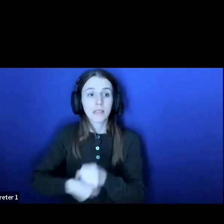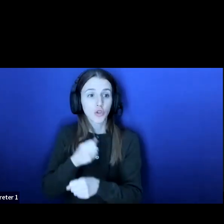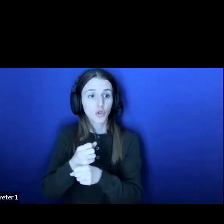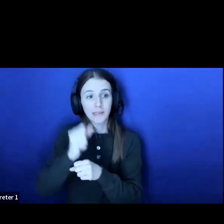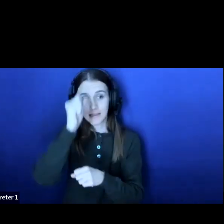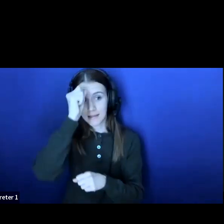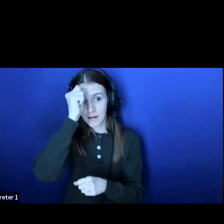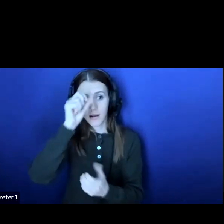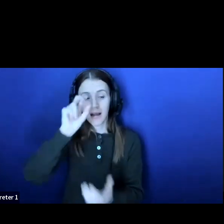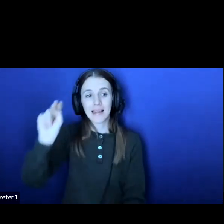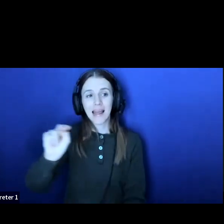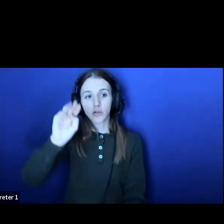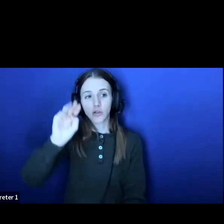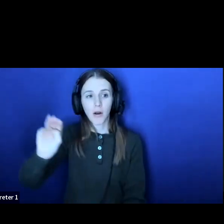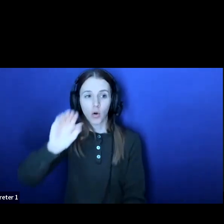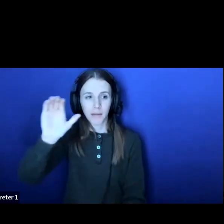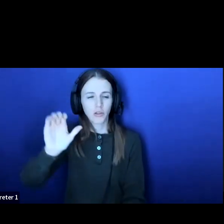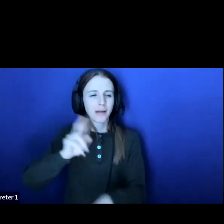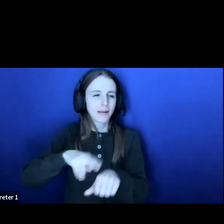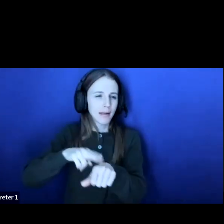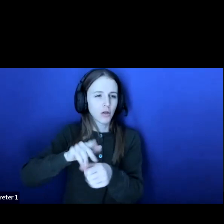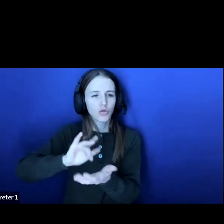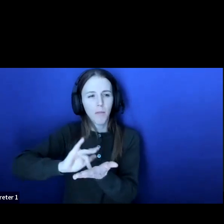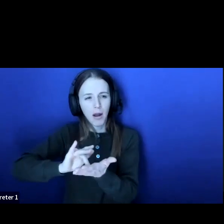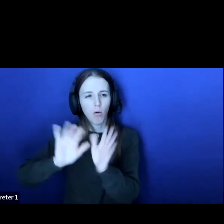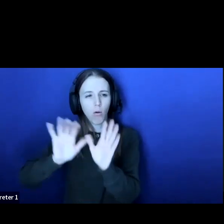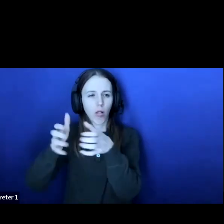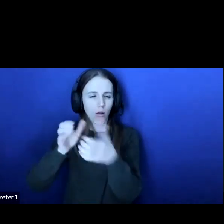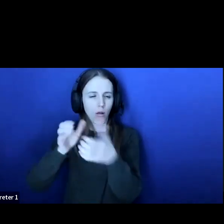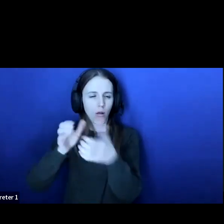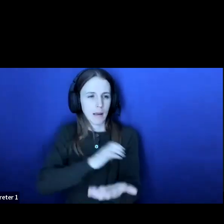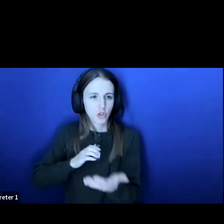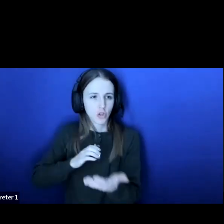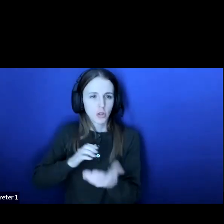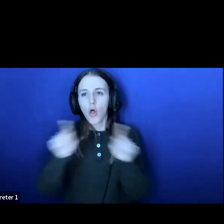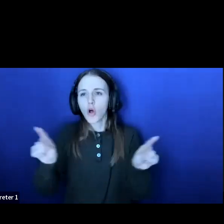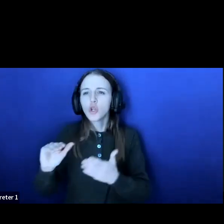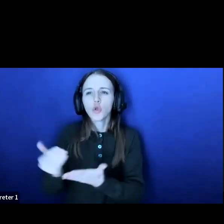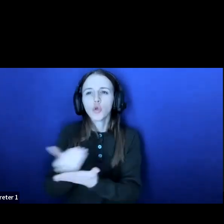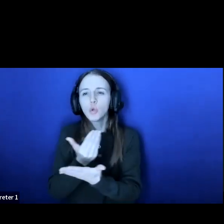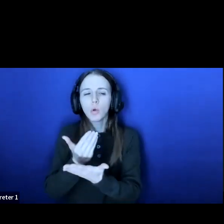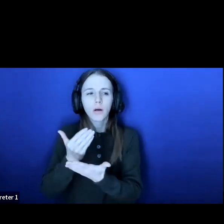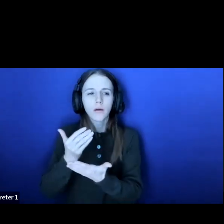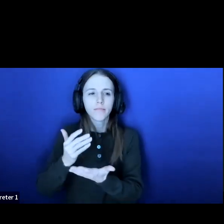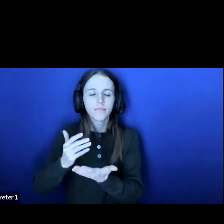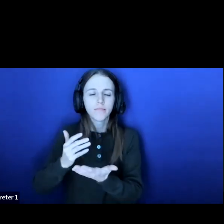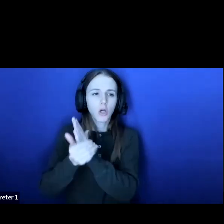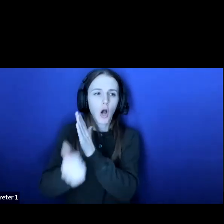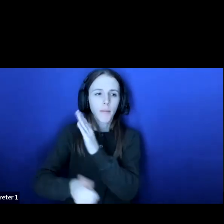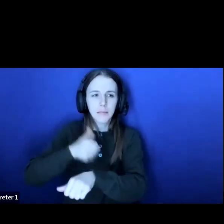Medical Commission, they launched a new competency-based curriculum in the nearly 650 medical